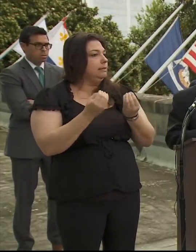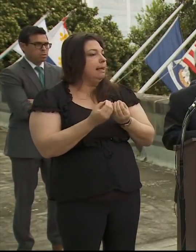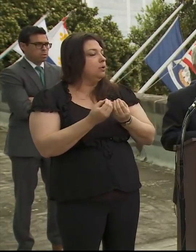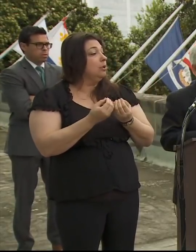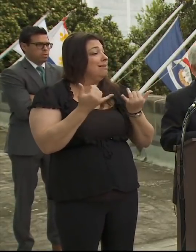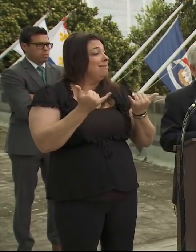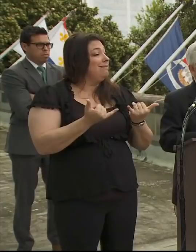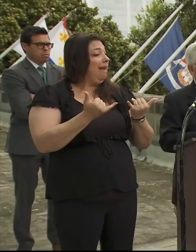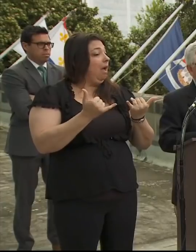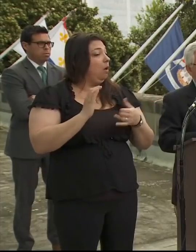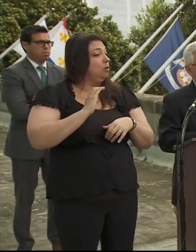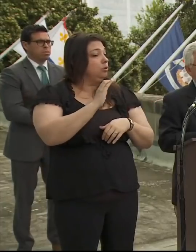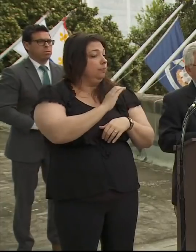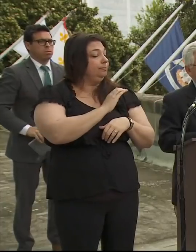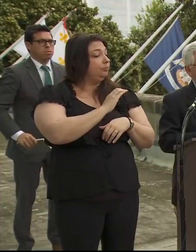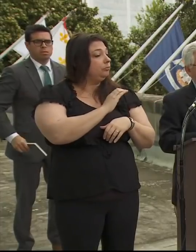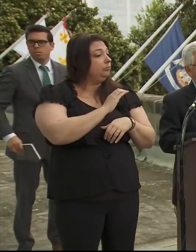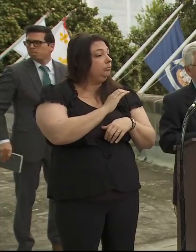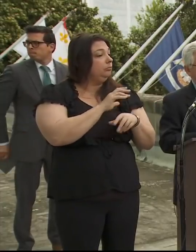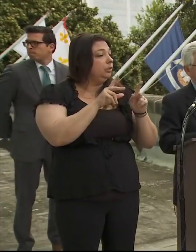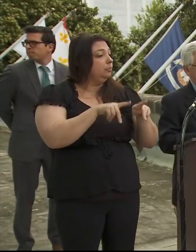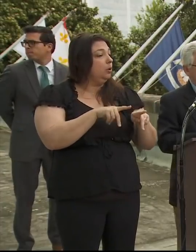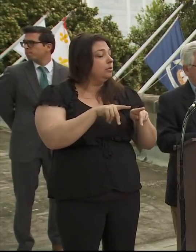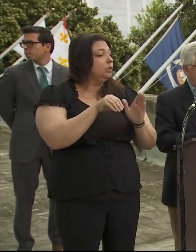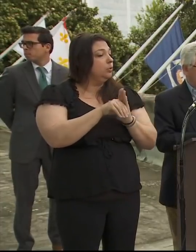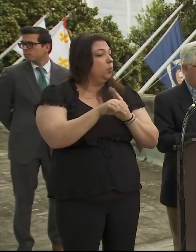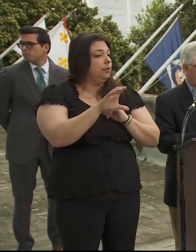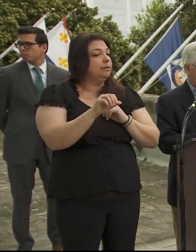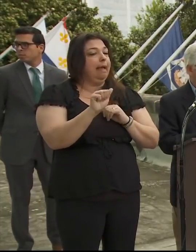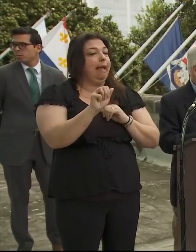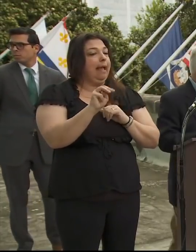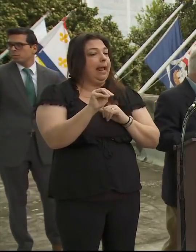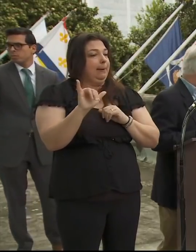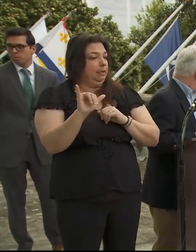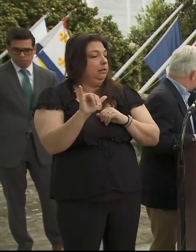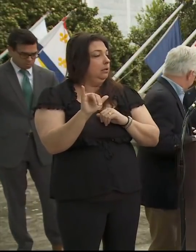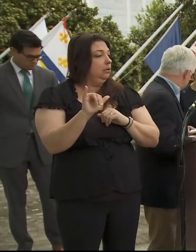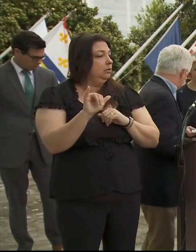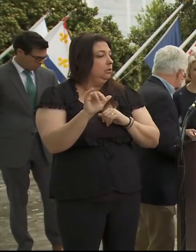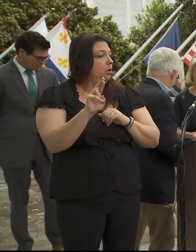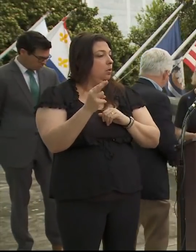up the chairman of the board, chairperson of the board of New Orleans and Company, Amy Reimer. Amy?